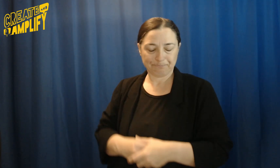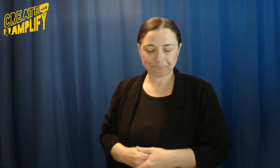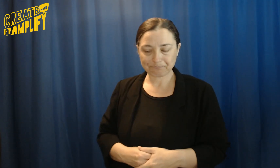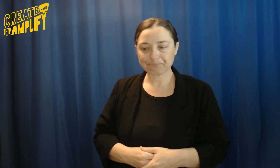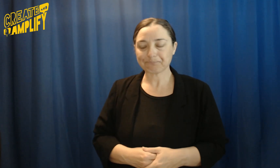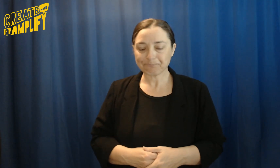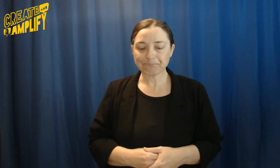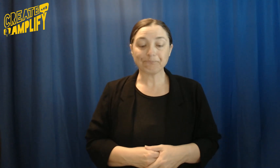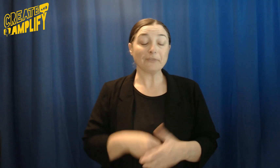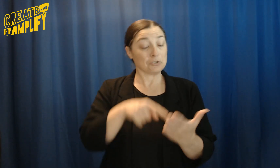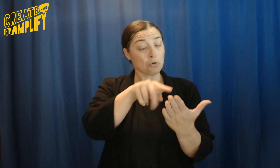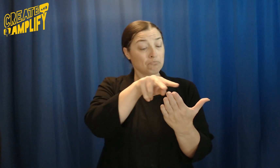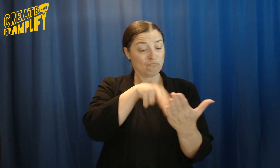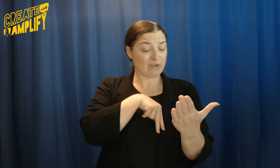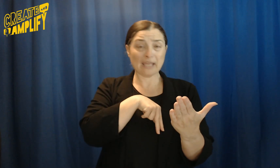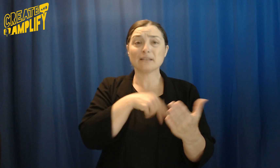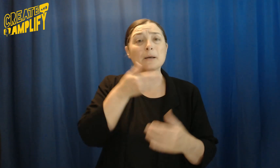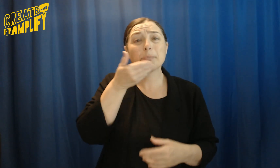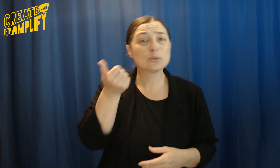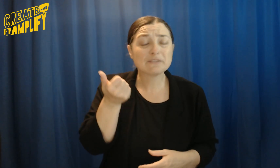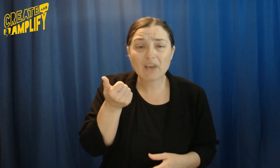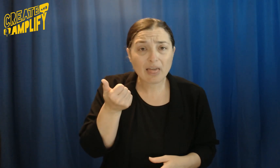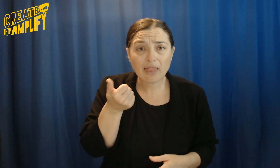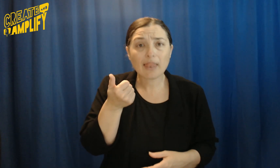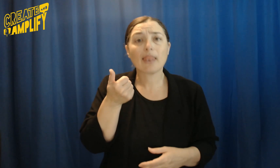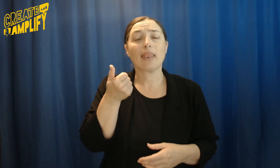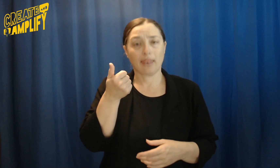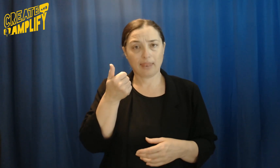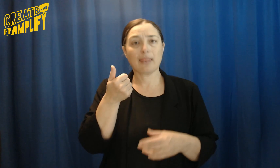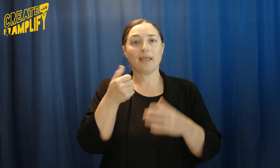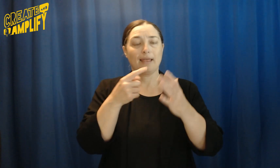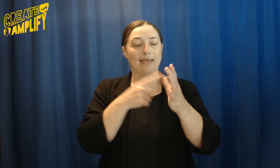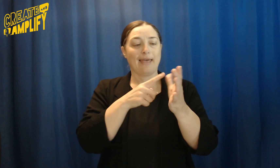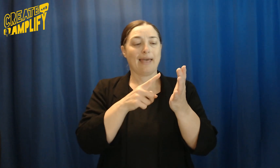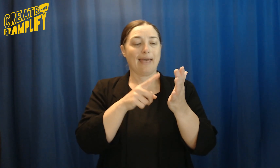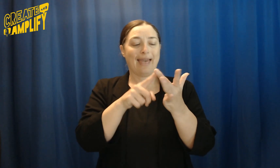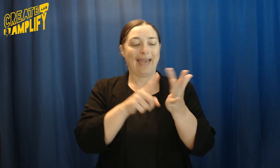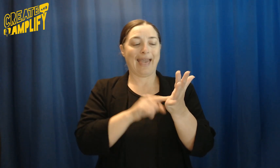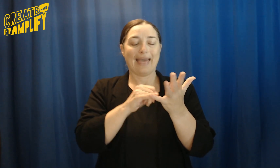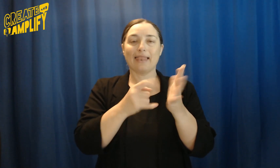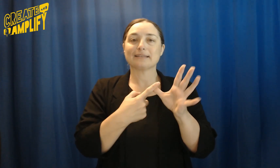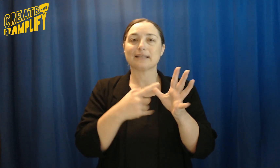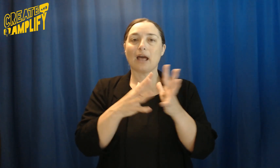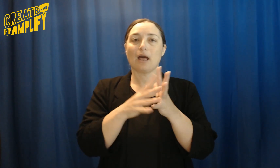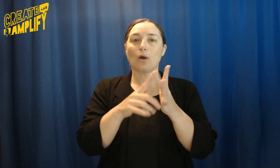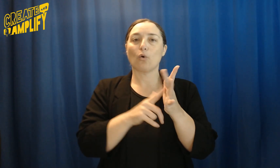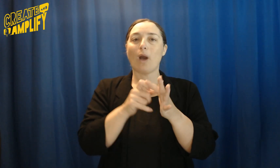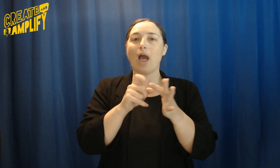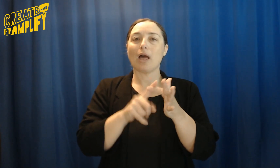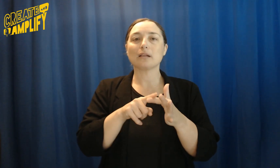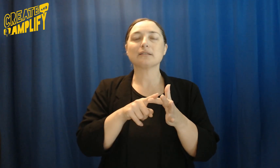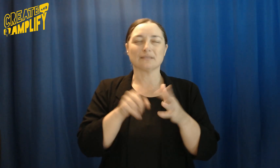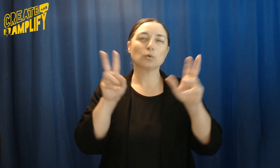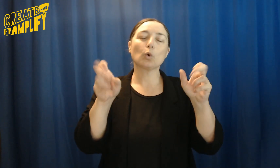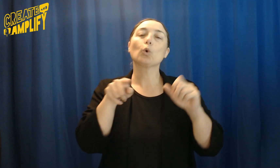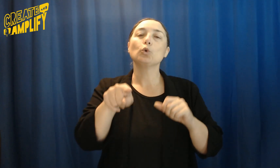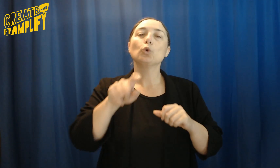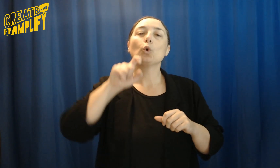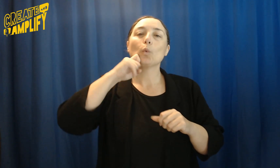read the manuscript. It was beautiful. It was by Ailsa Wilde, and the book is You'll Be a Wonderful Dad. And she'd written